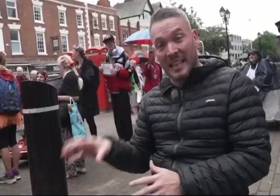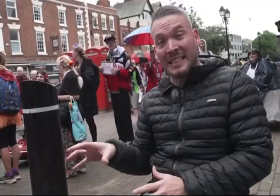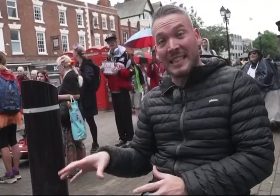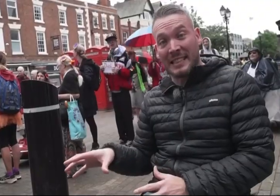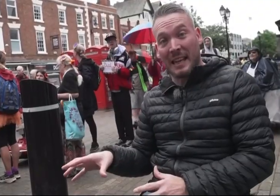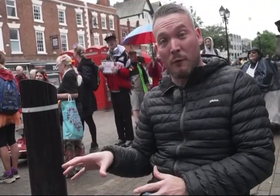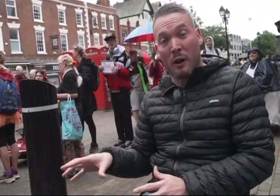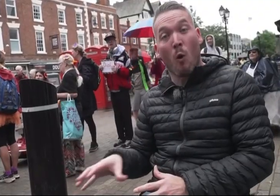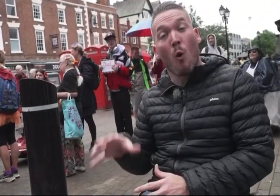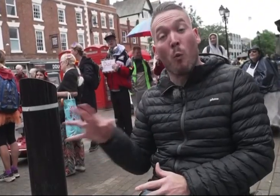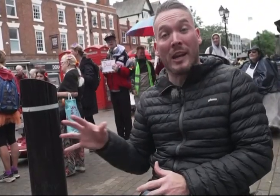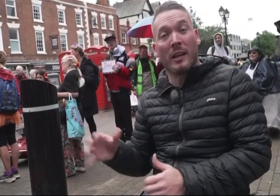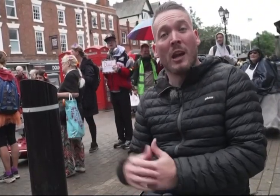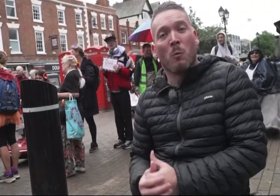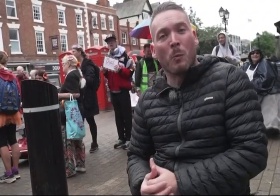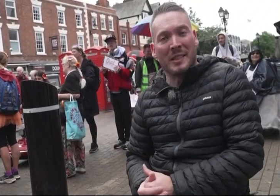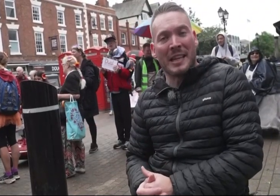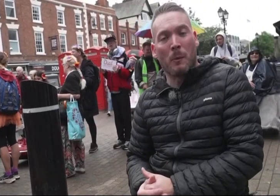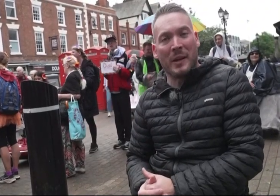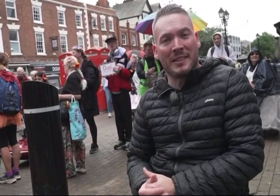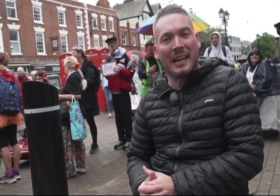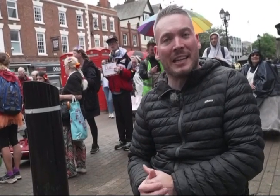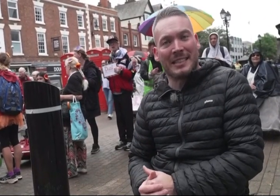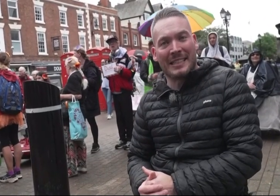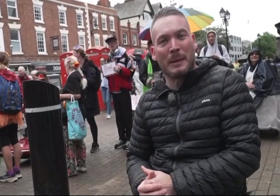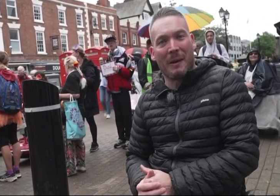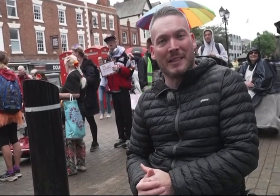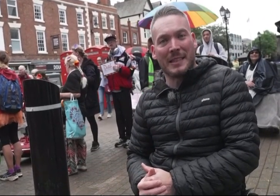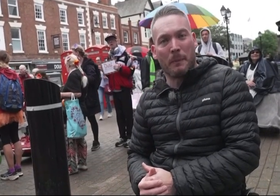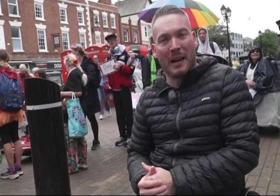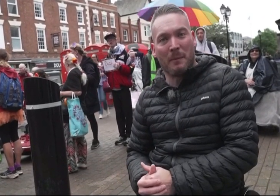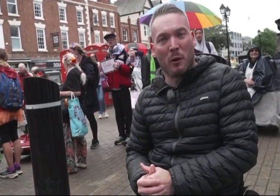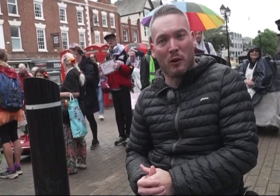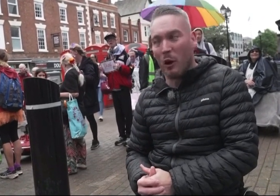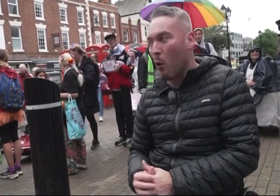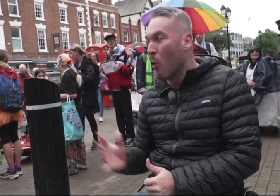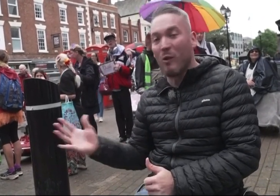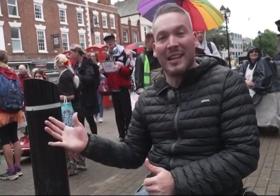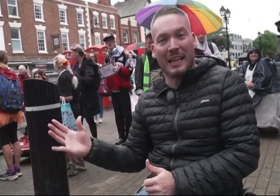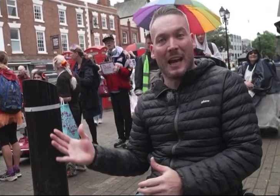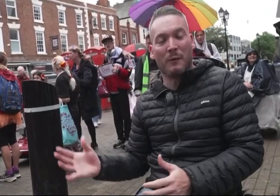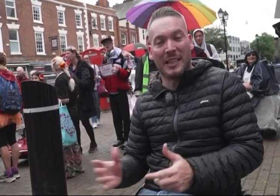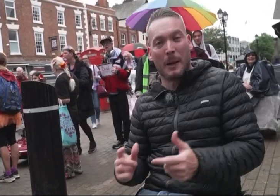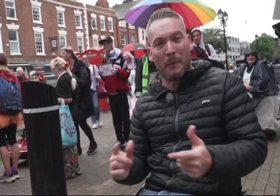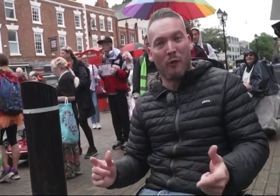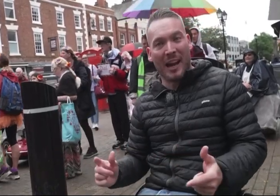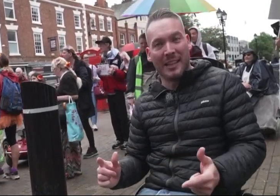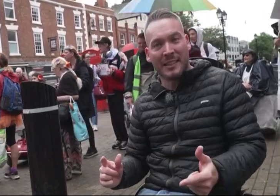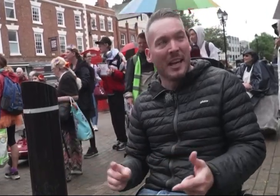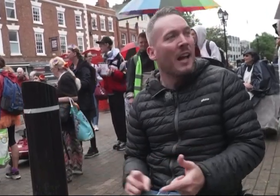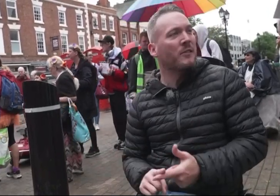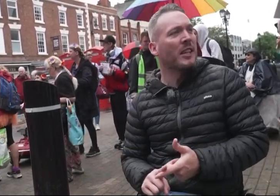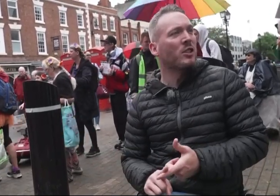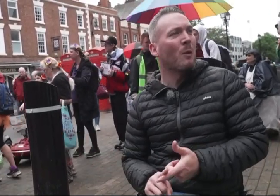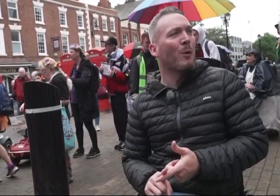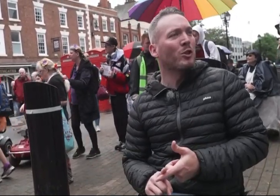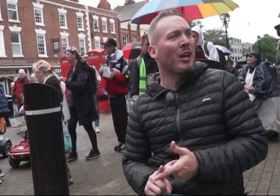This city, for a whole week, will be celebrating Disability Pride Month. Now, already I've seen a parade, I've seen someone